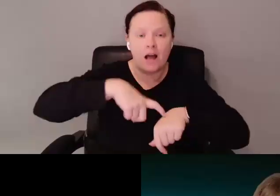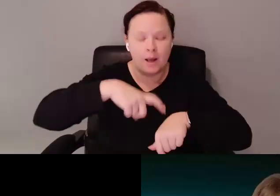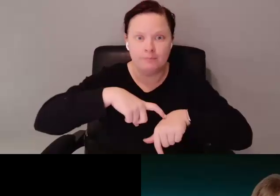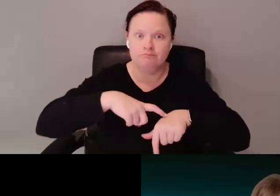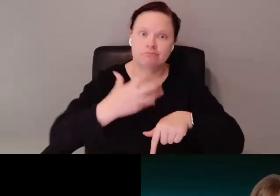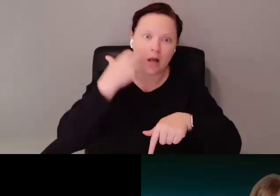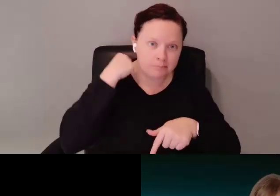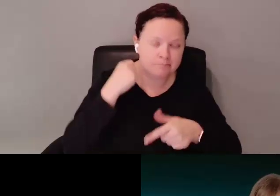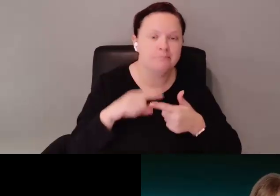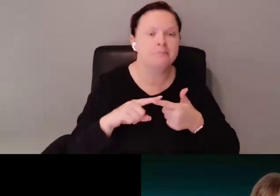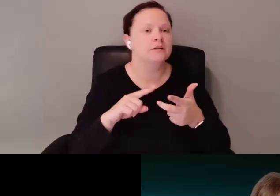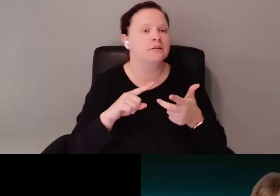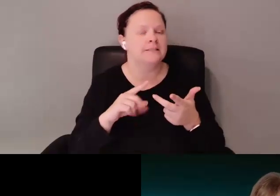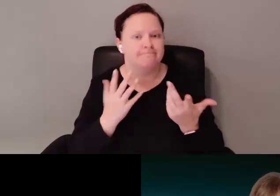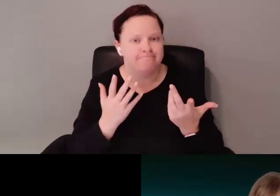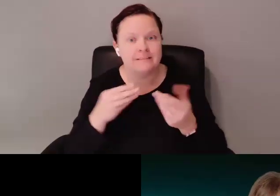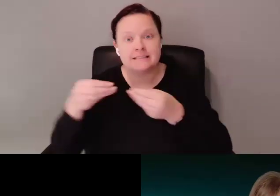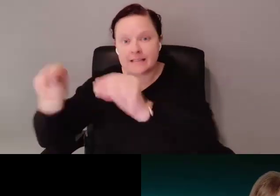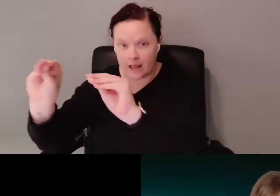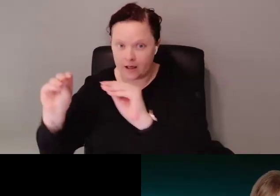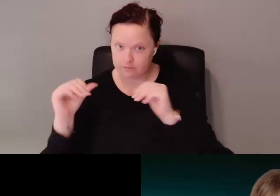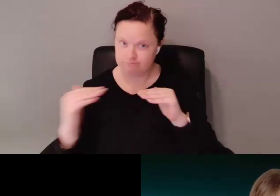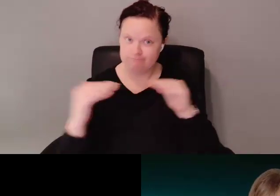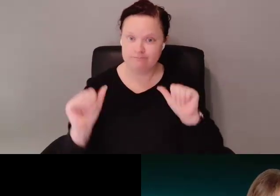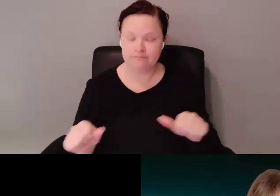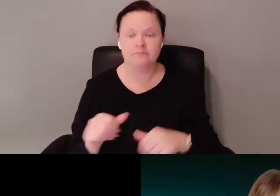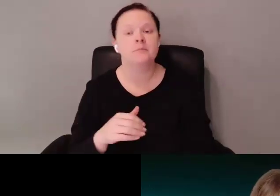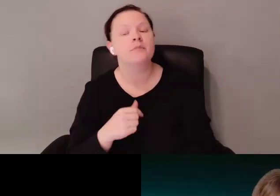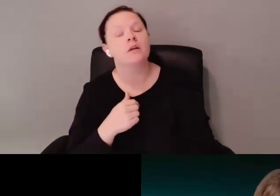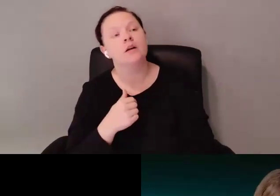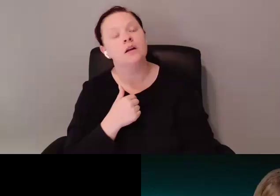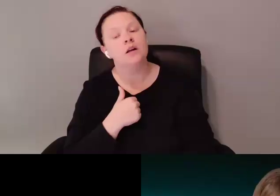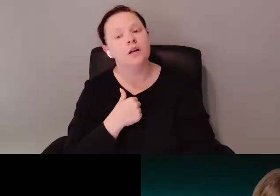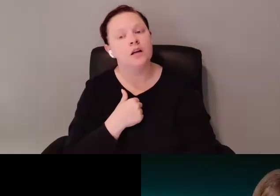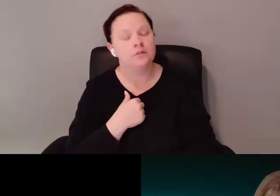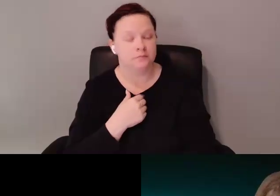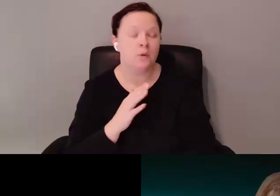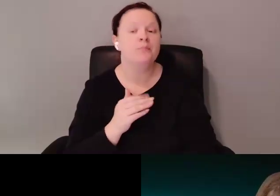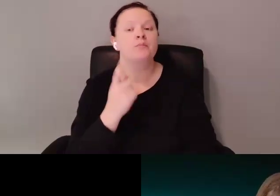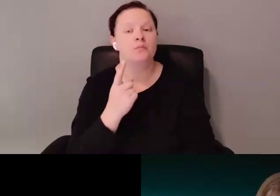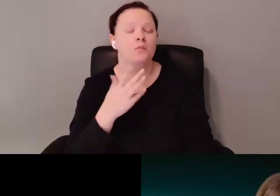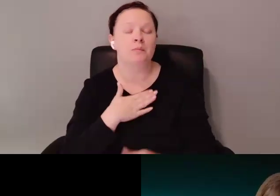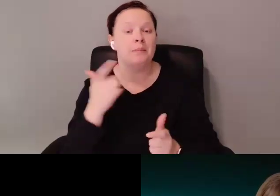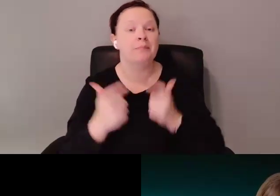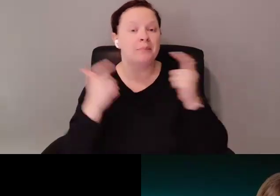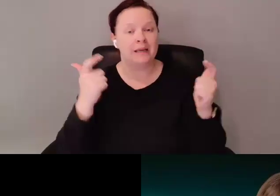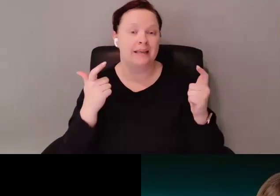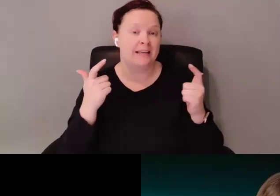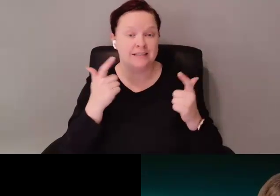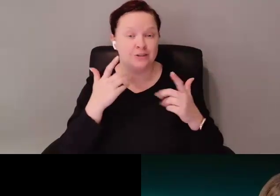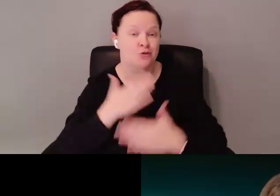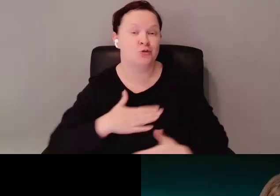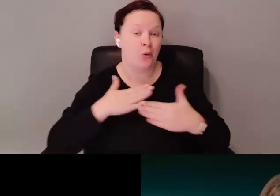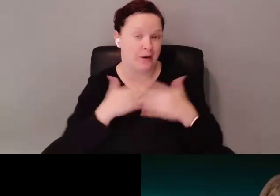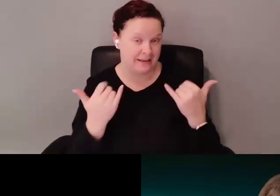So what would you say about that? I would say, well, I mean, one of my greatest joys in life are spreadsheets